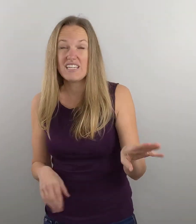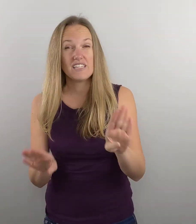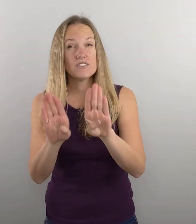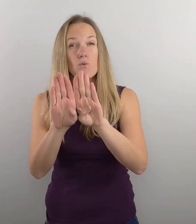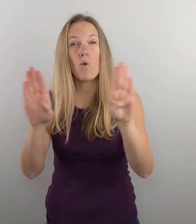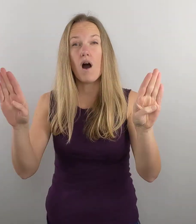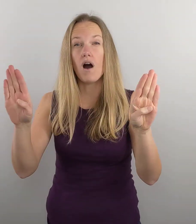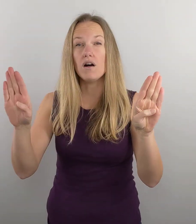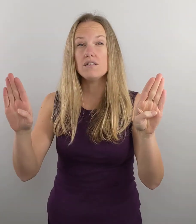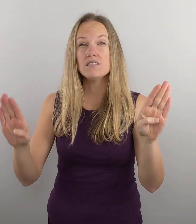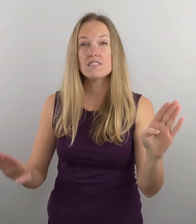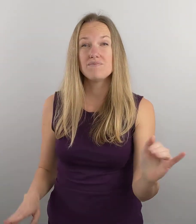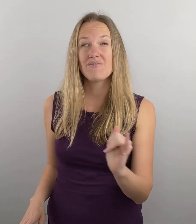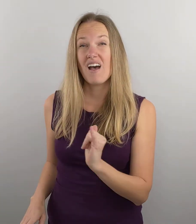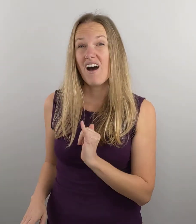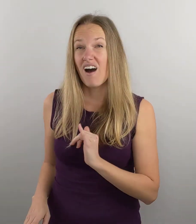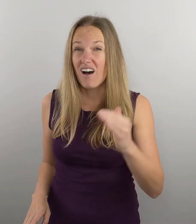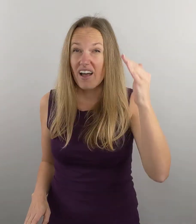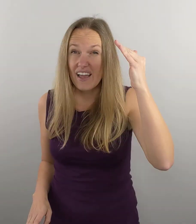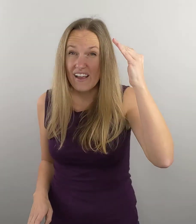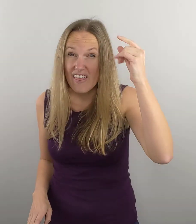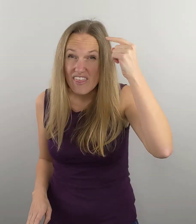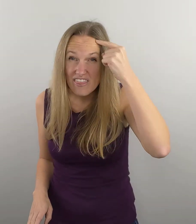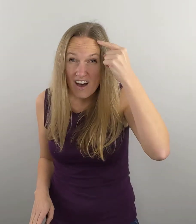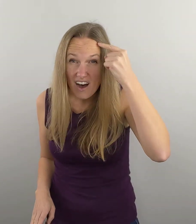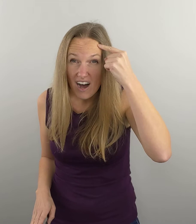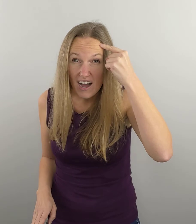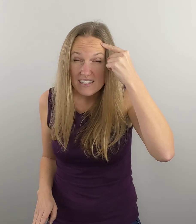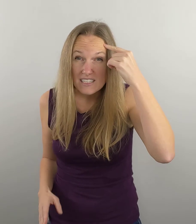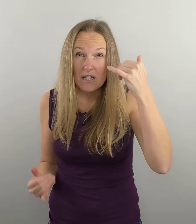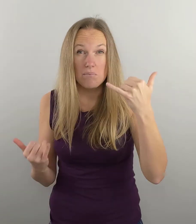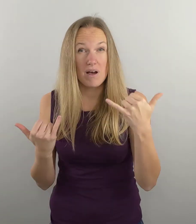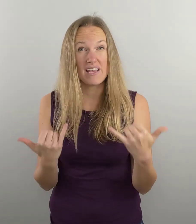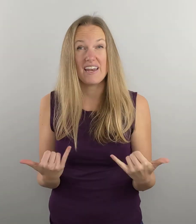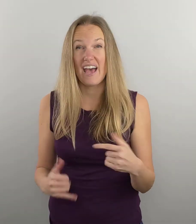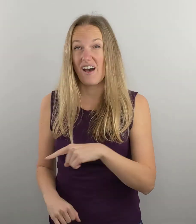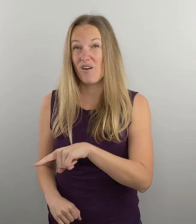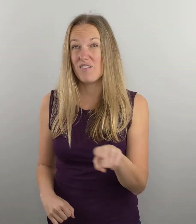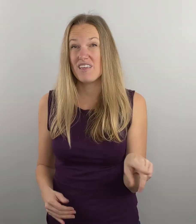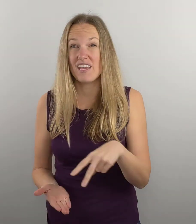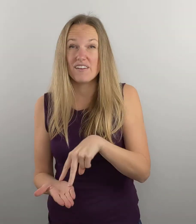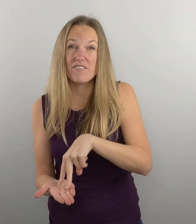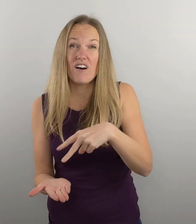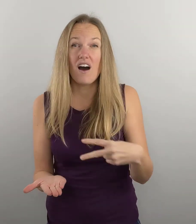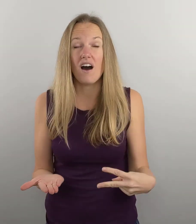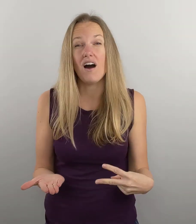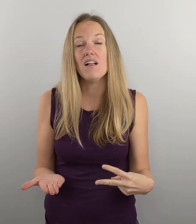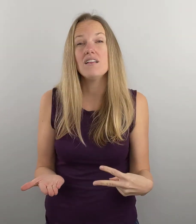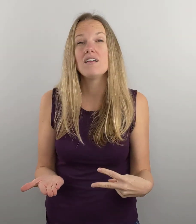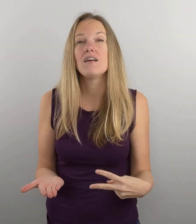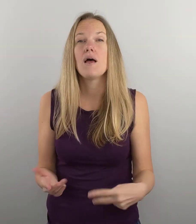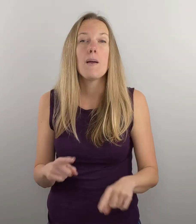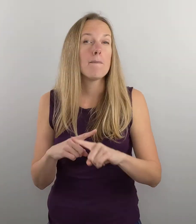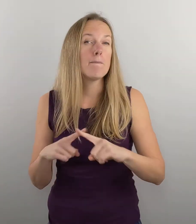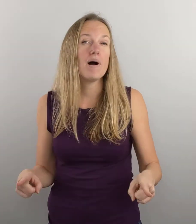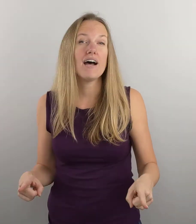these walls, I thought by now they'd fall,